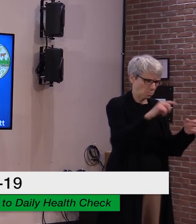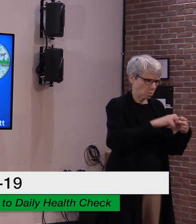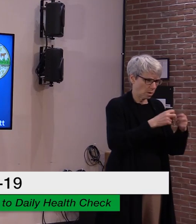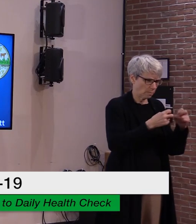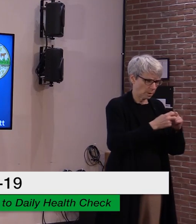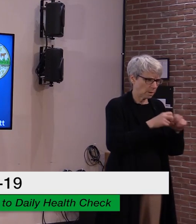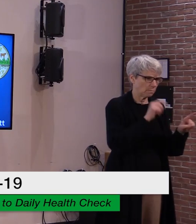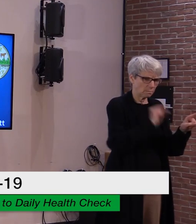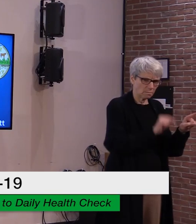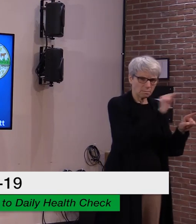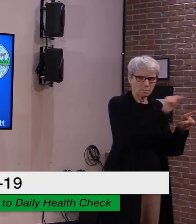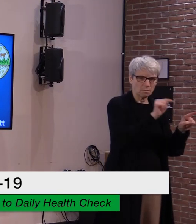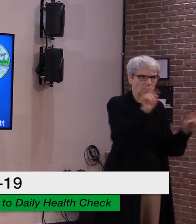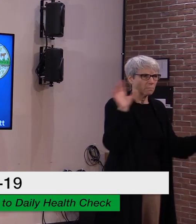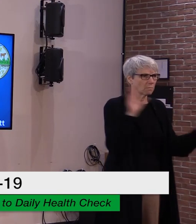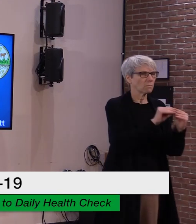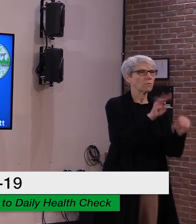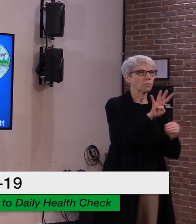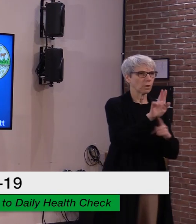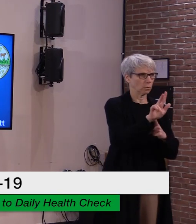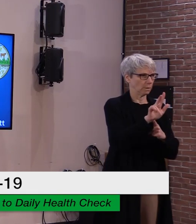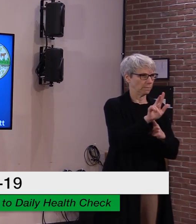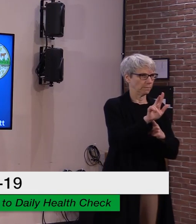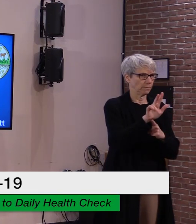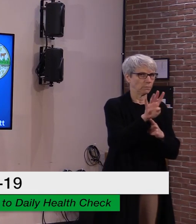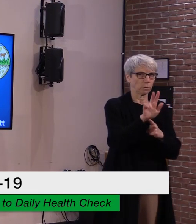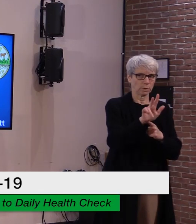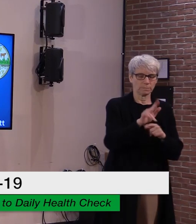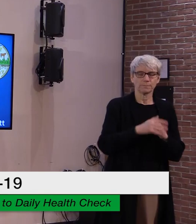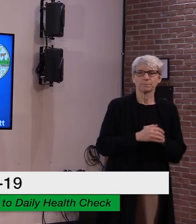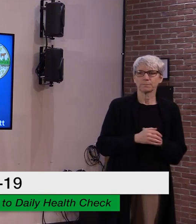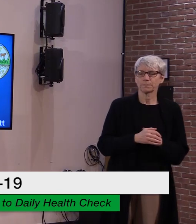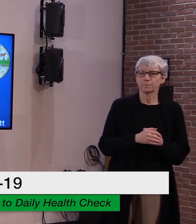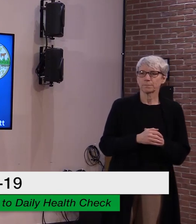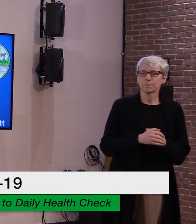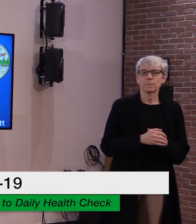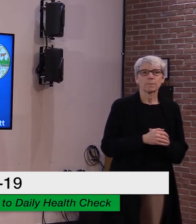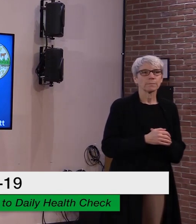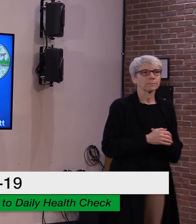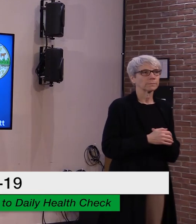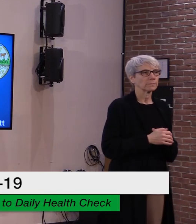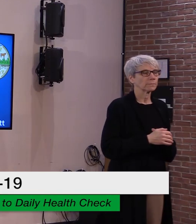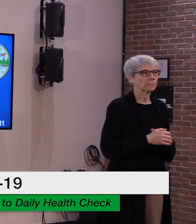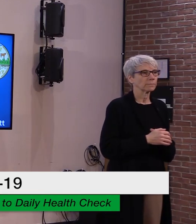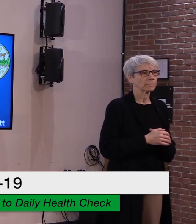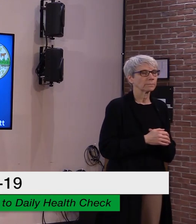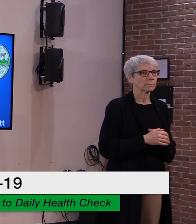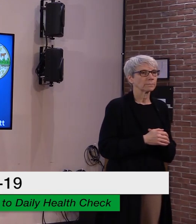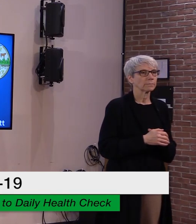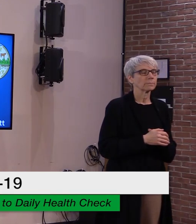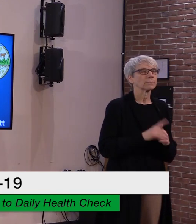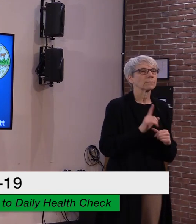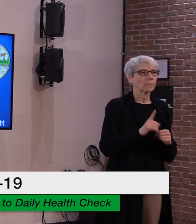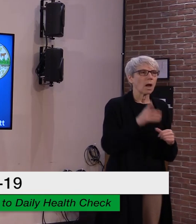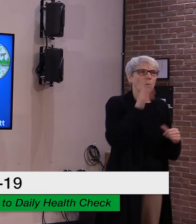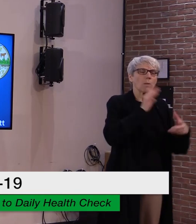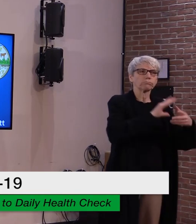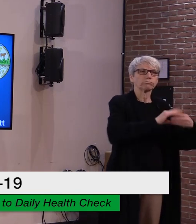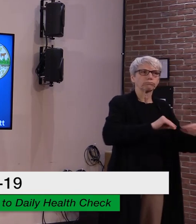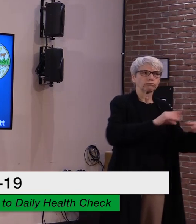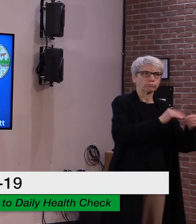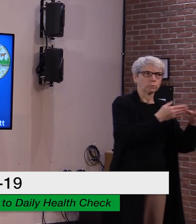we are currently following before i get into my general comments i wanted to spend a few